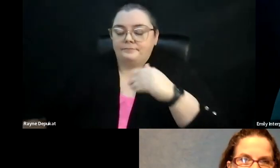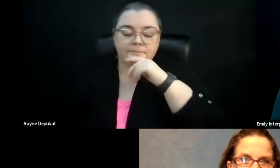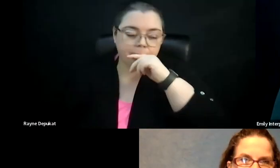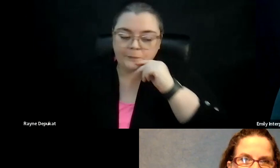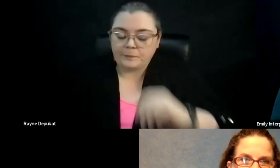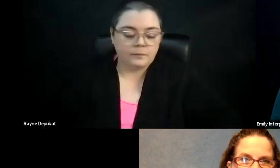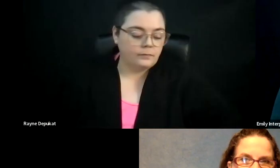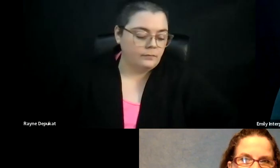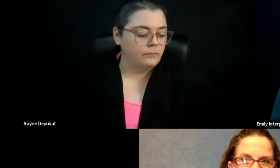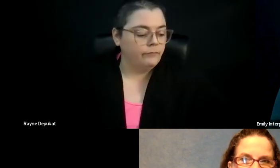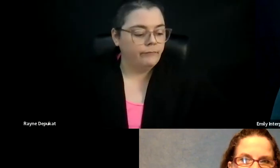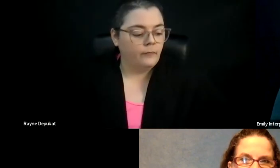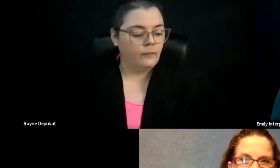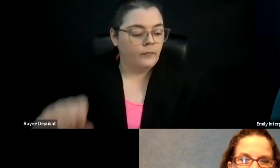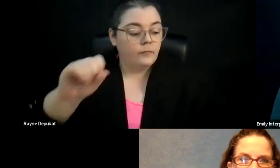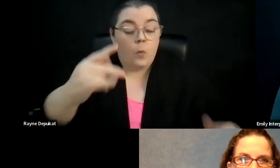Okay, let's move on.